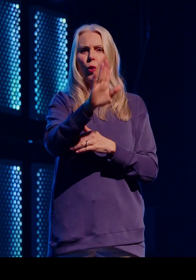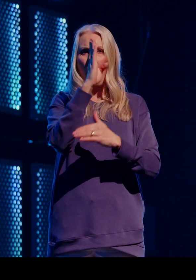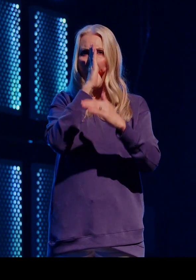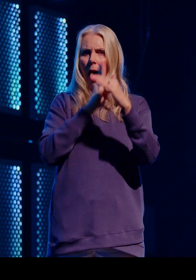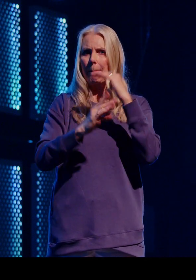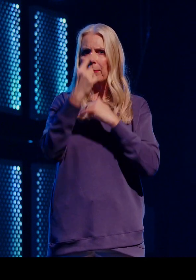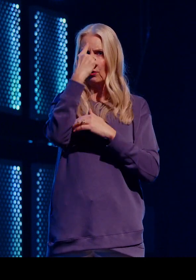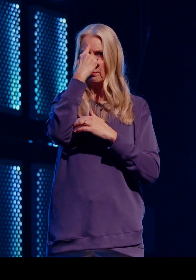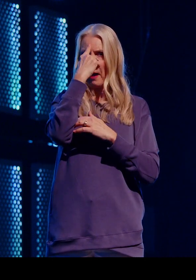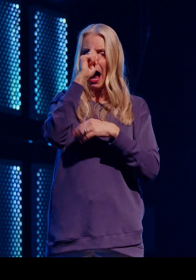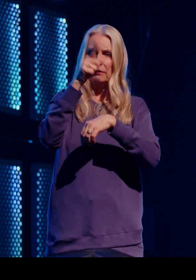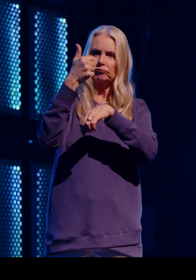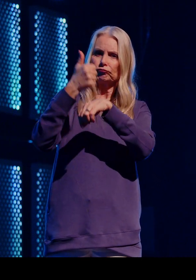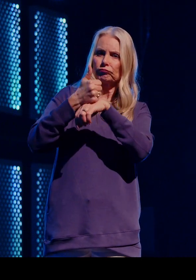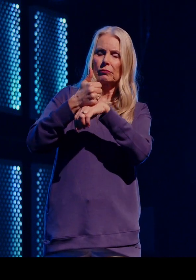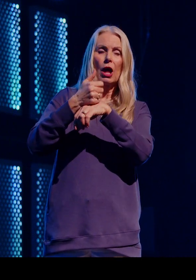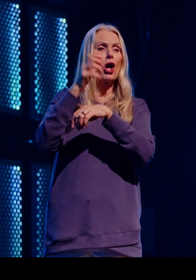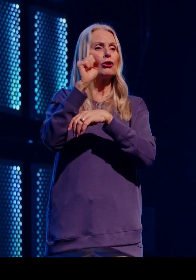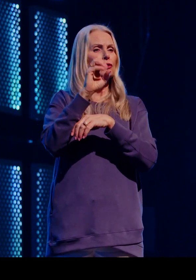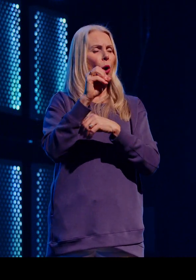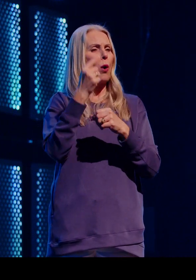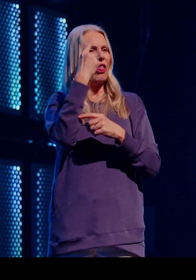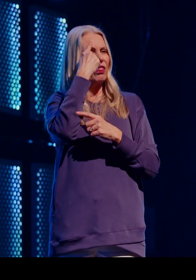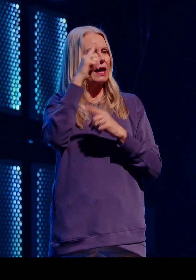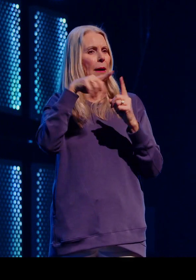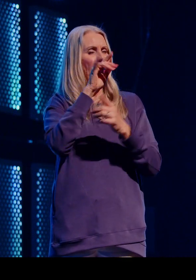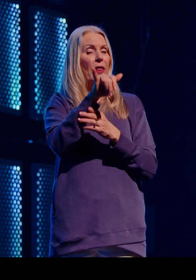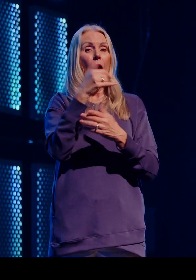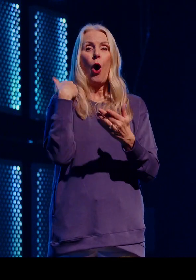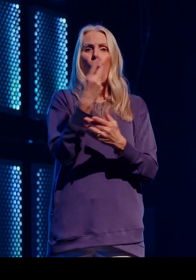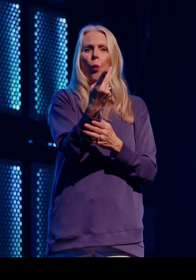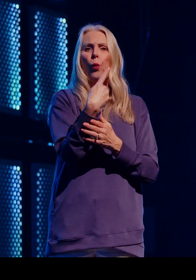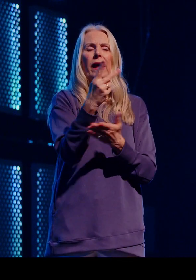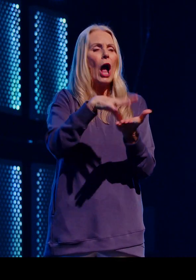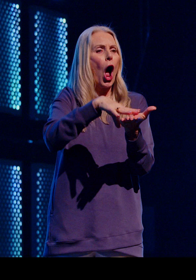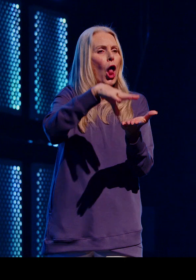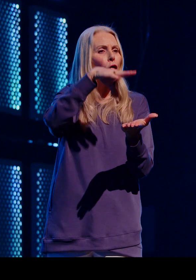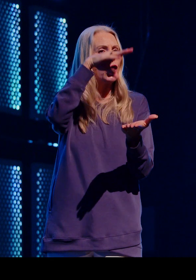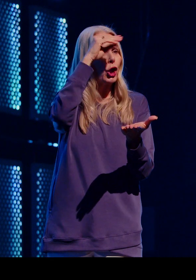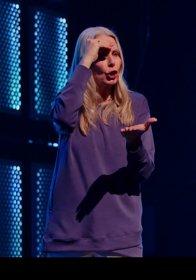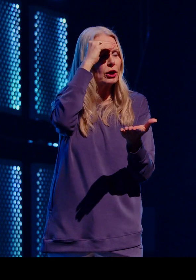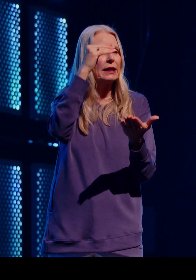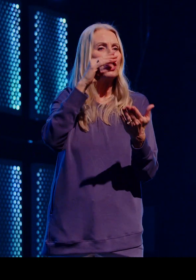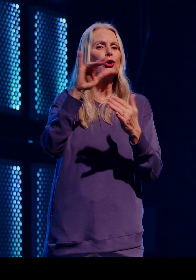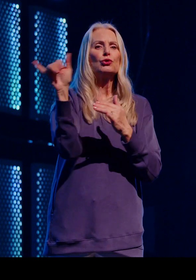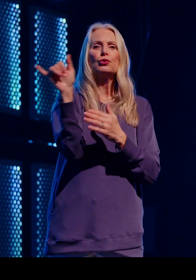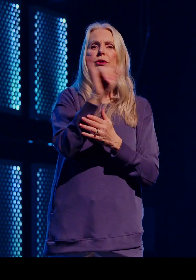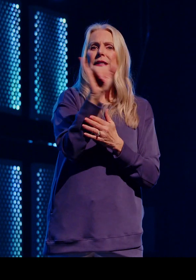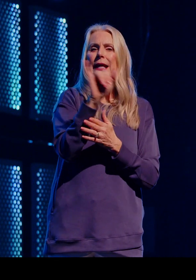Also, I want to look at this as a faithful mindset, as we're learning to have a mind like Christ.